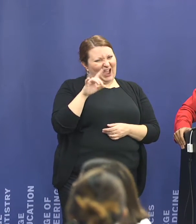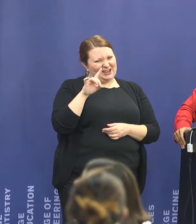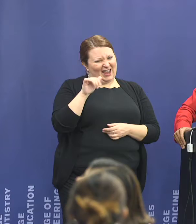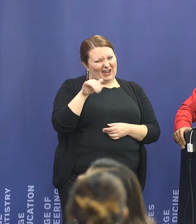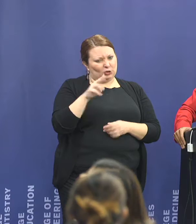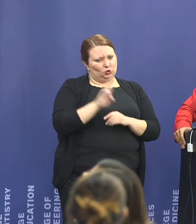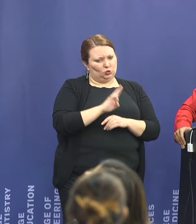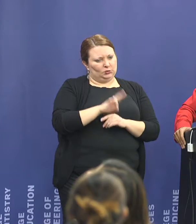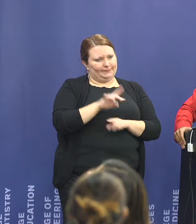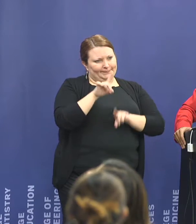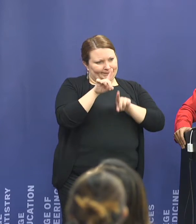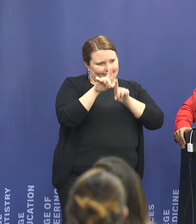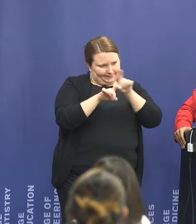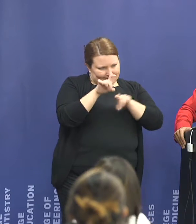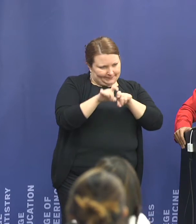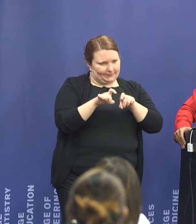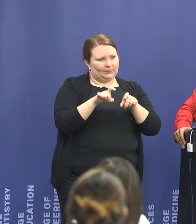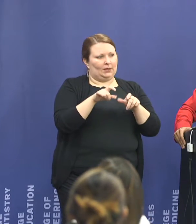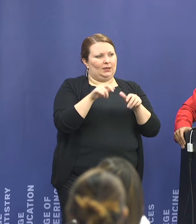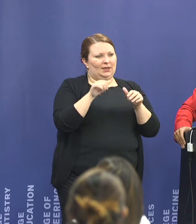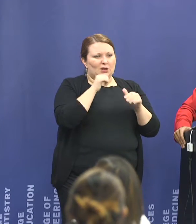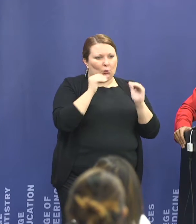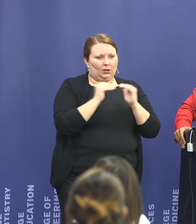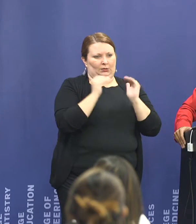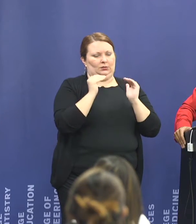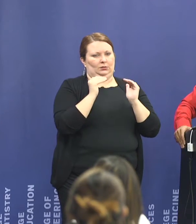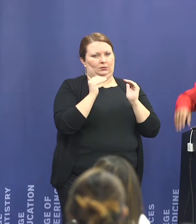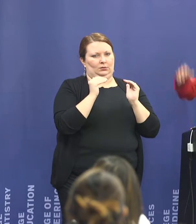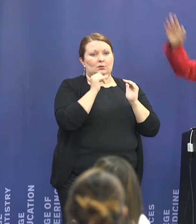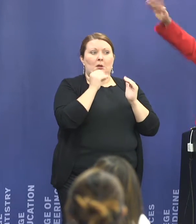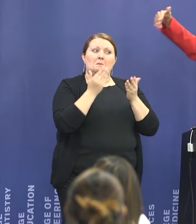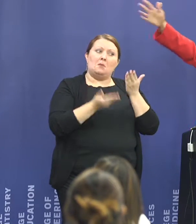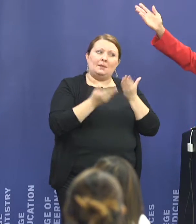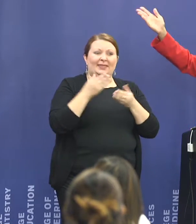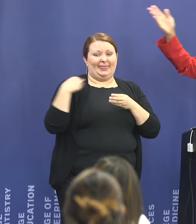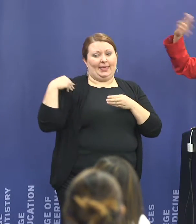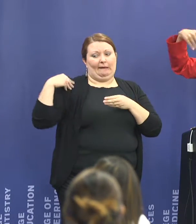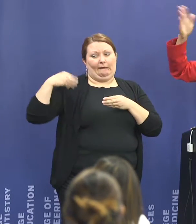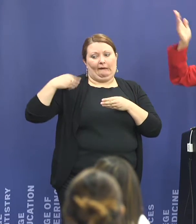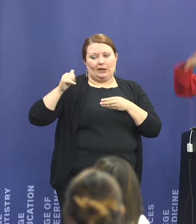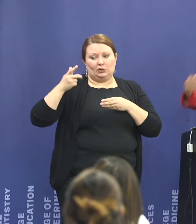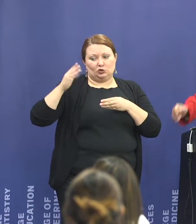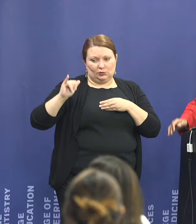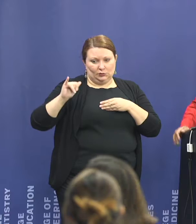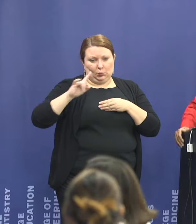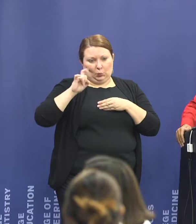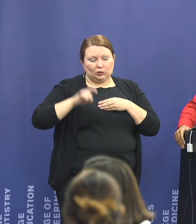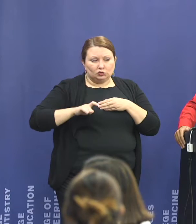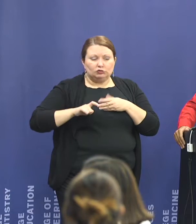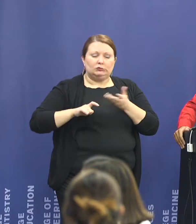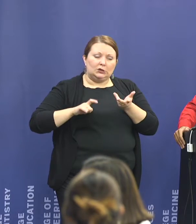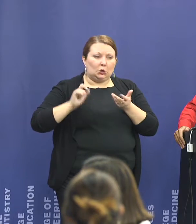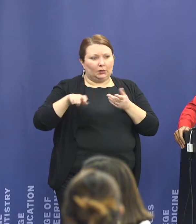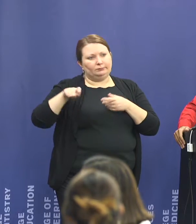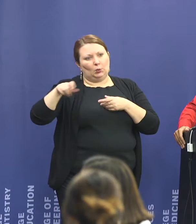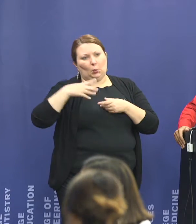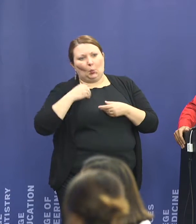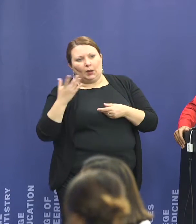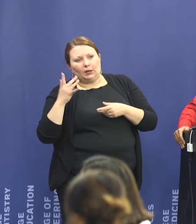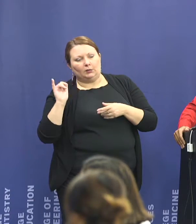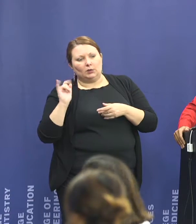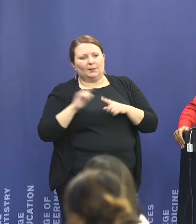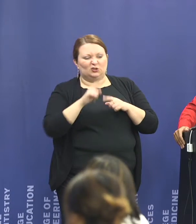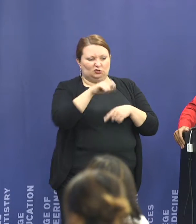are used to interrogate inequality. And that's not to say that maybe in the ancestry question he would put, but